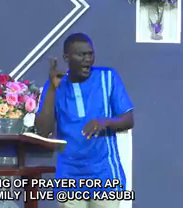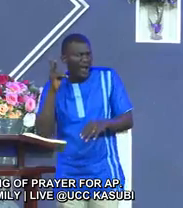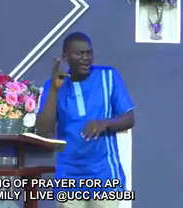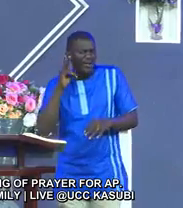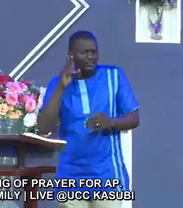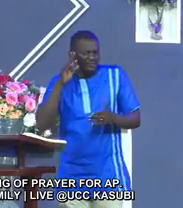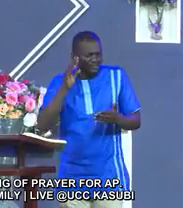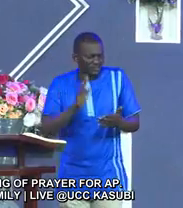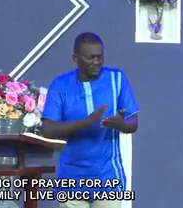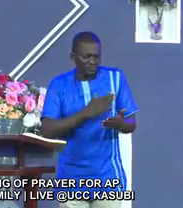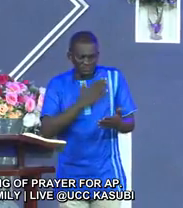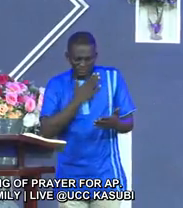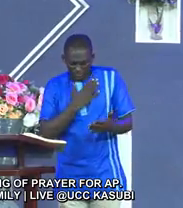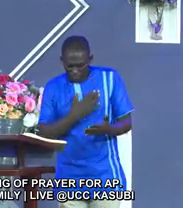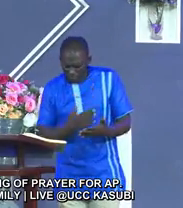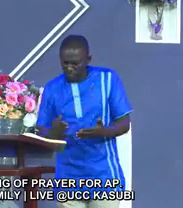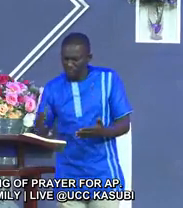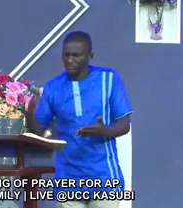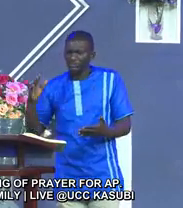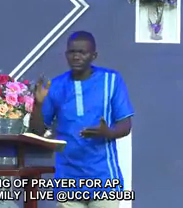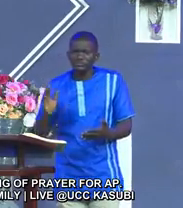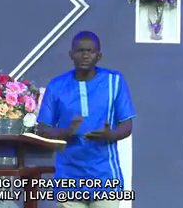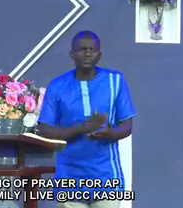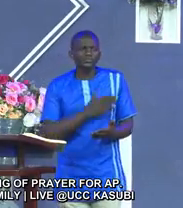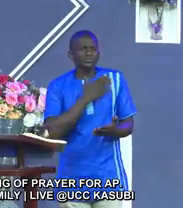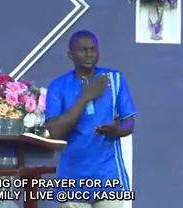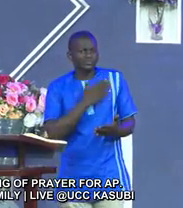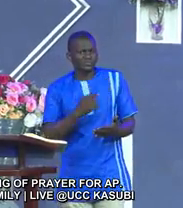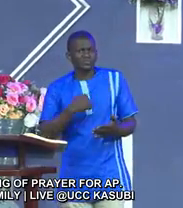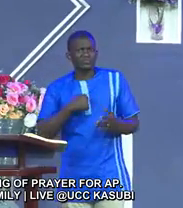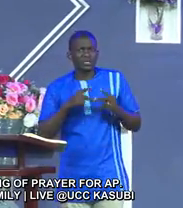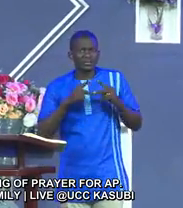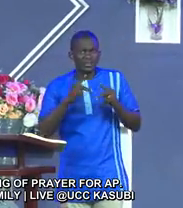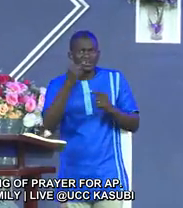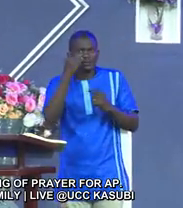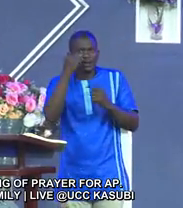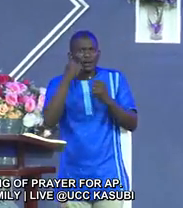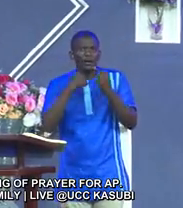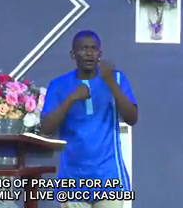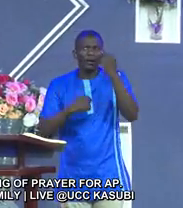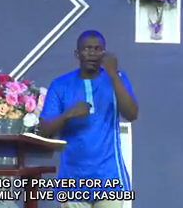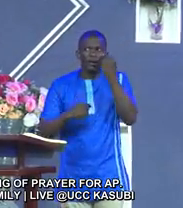the person sang, I began to cry.